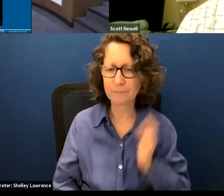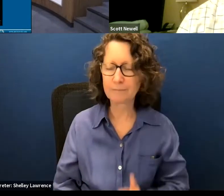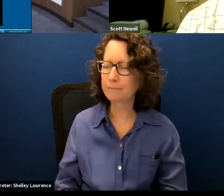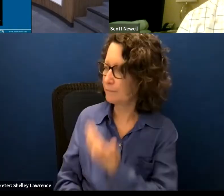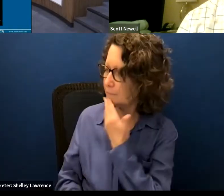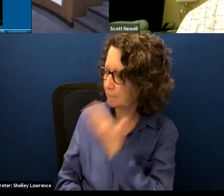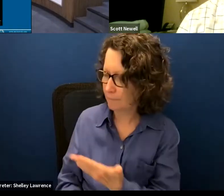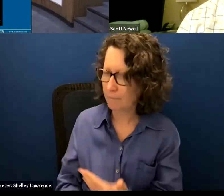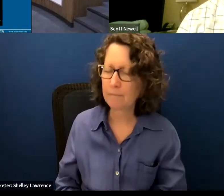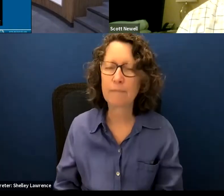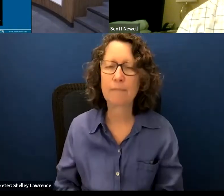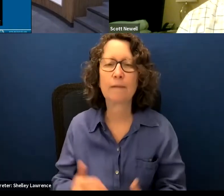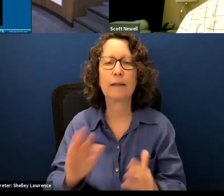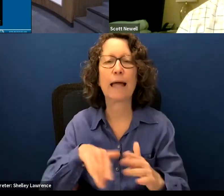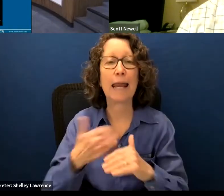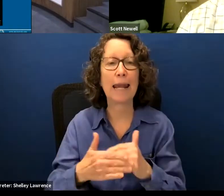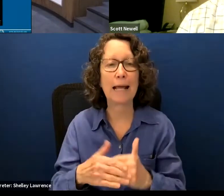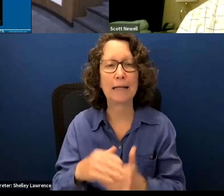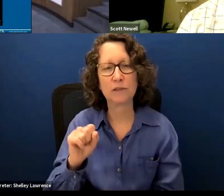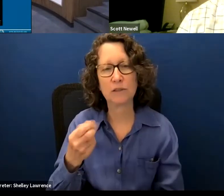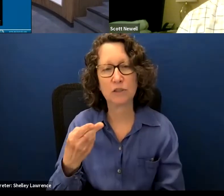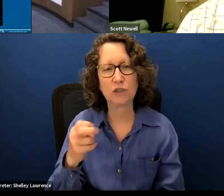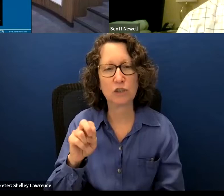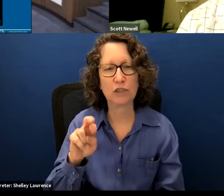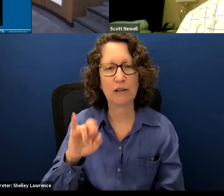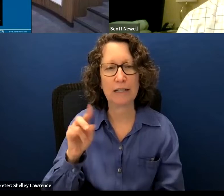Thank you. Next speaker is Sheridan Rosenberg.